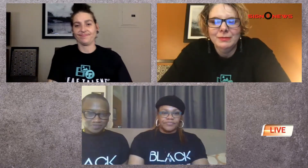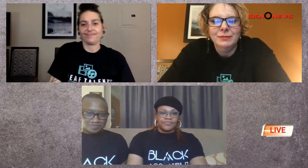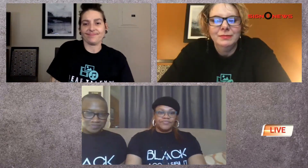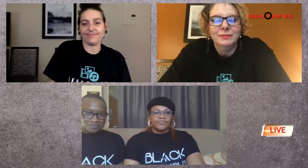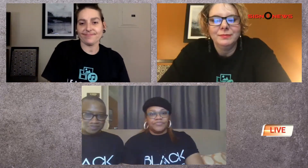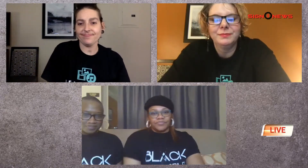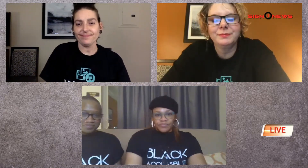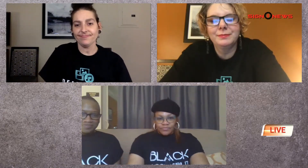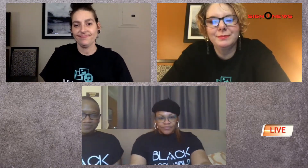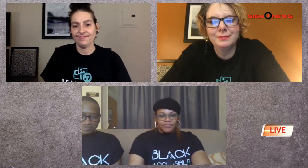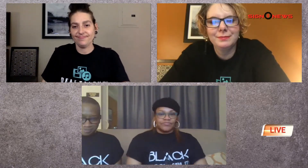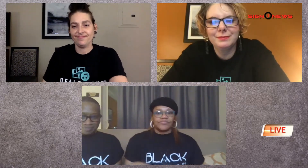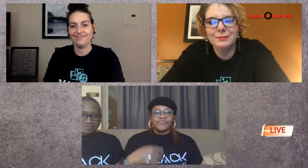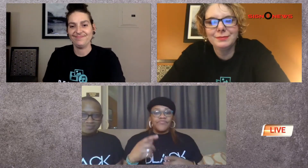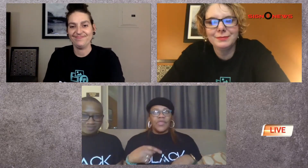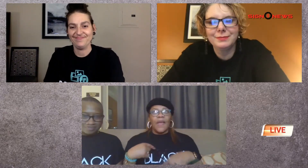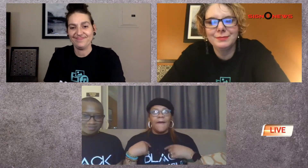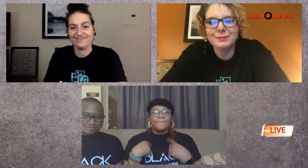Jade?